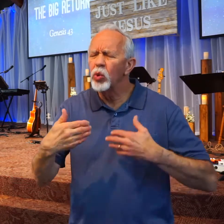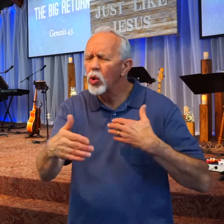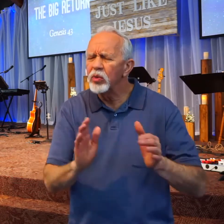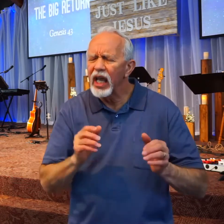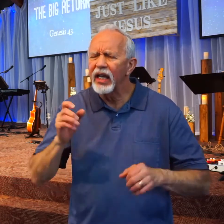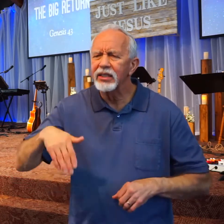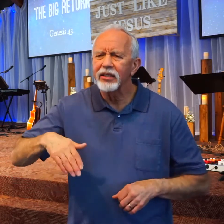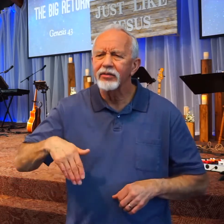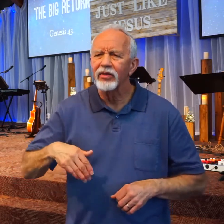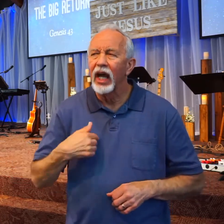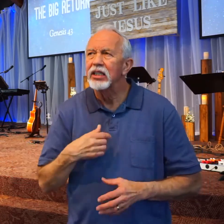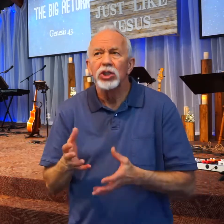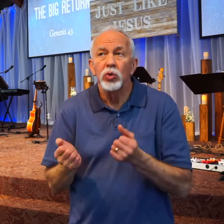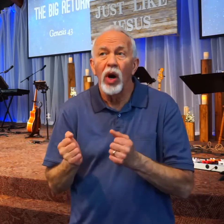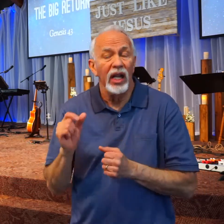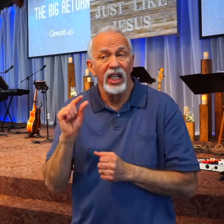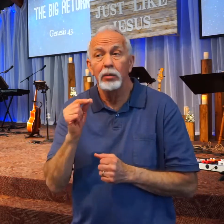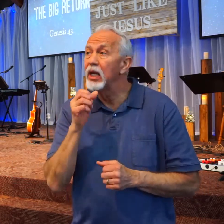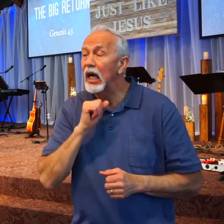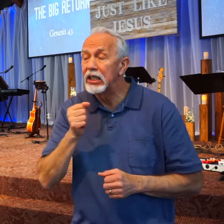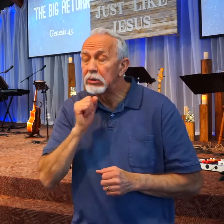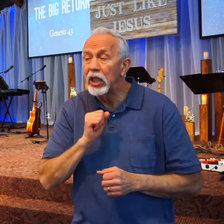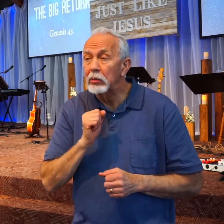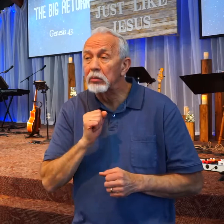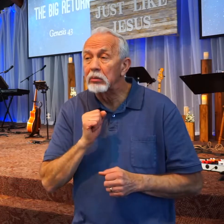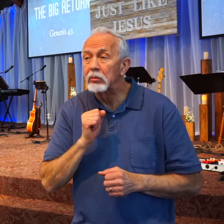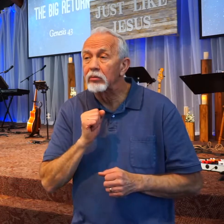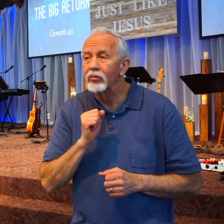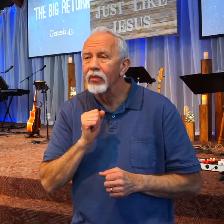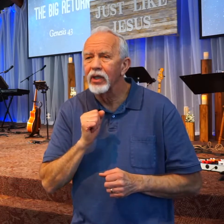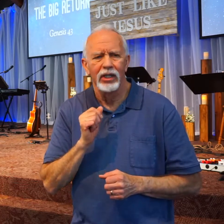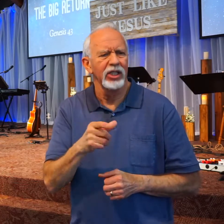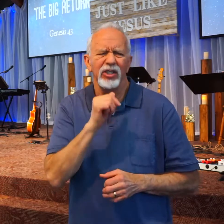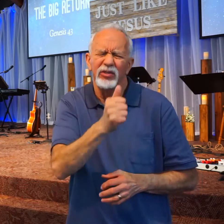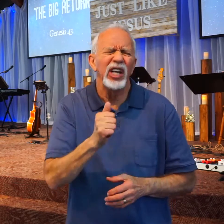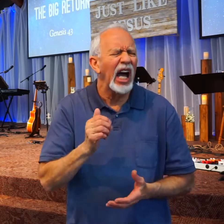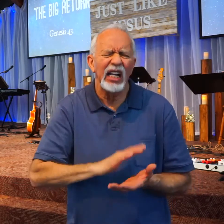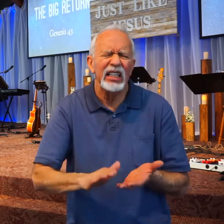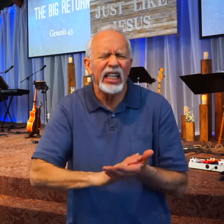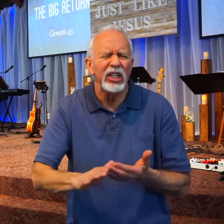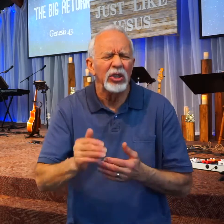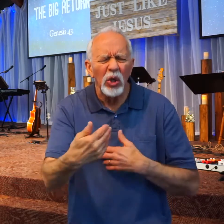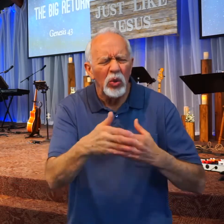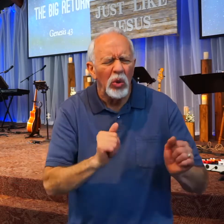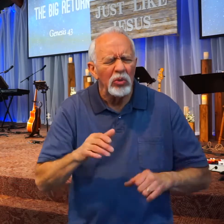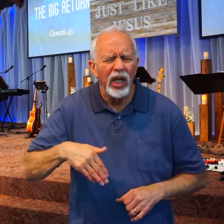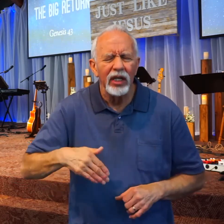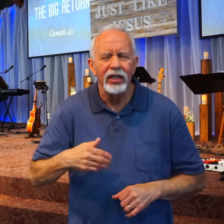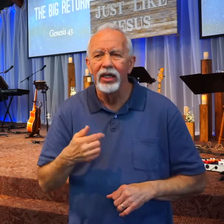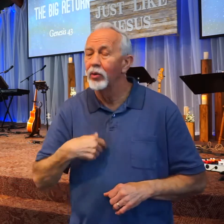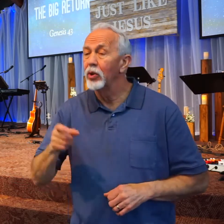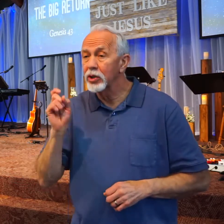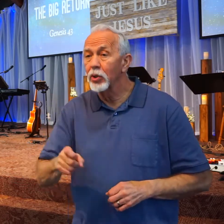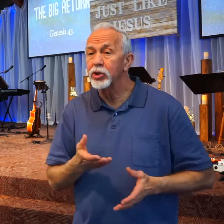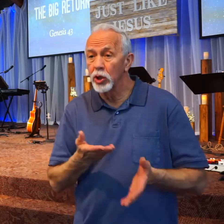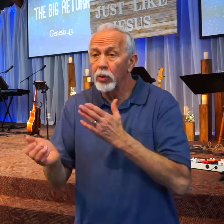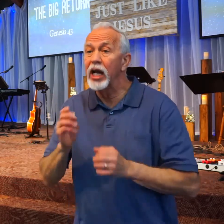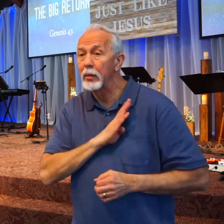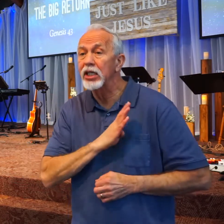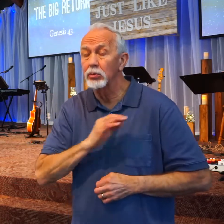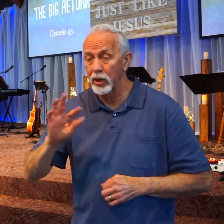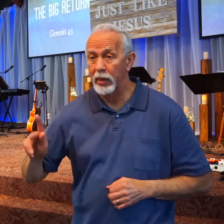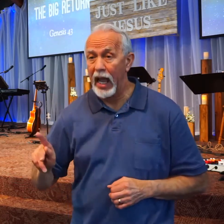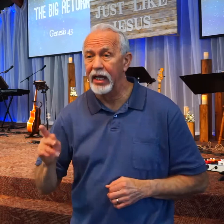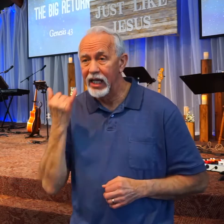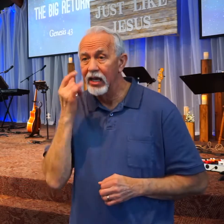I just want a little ice cream. But you haven't cleaned your room yet. They're saying, we are supposed to bring Benjamin back.